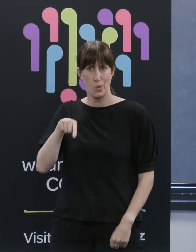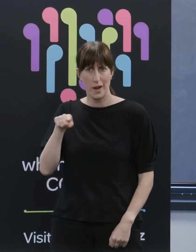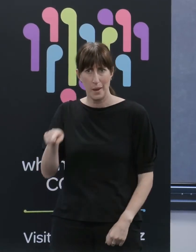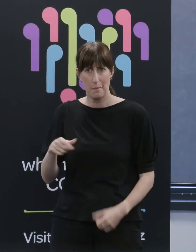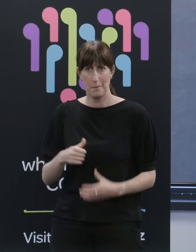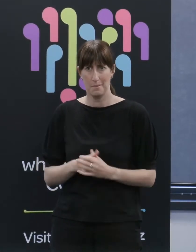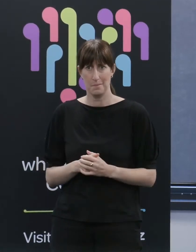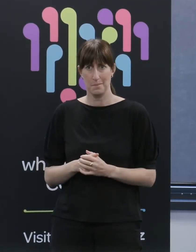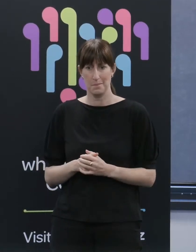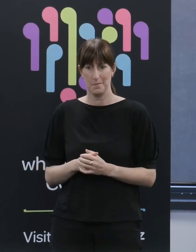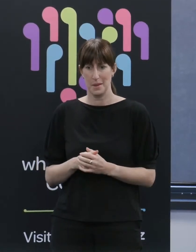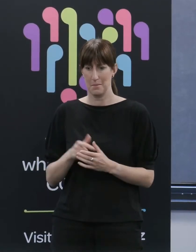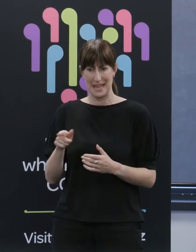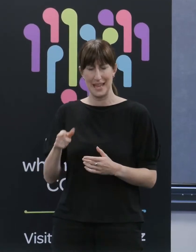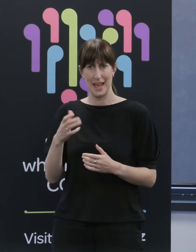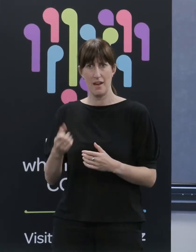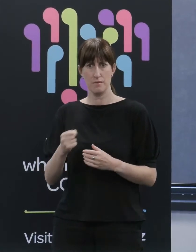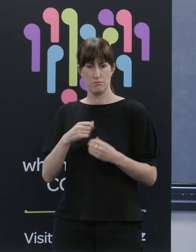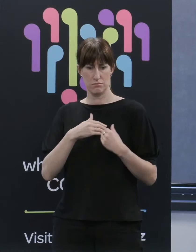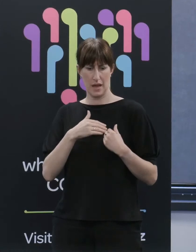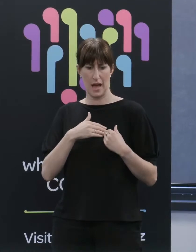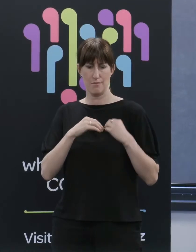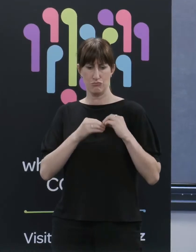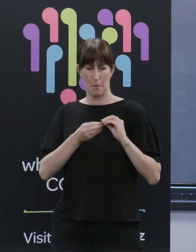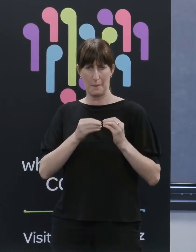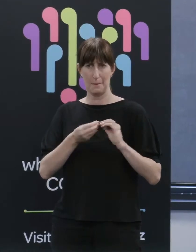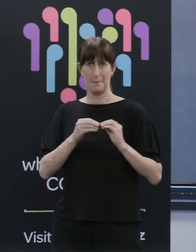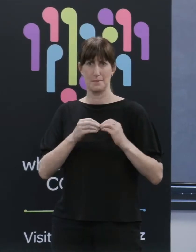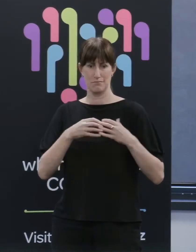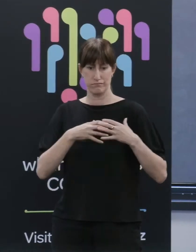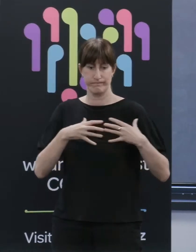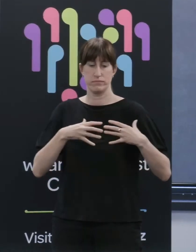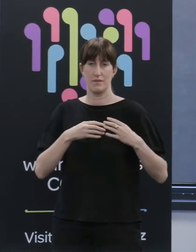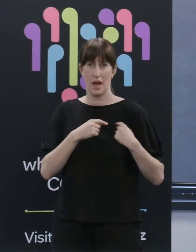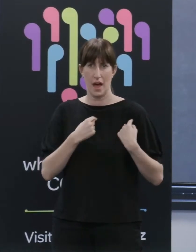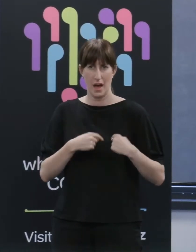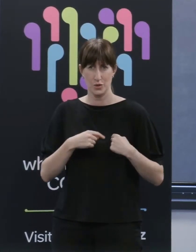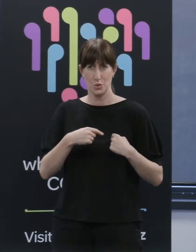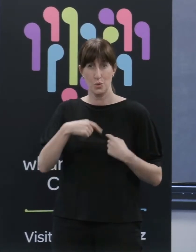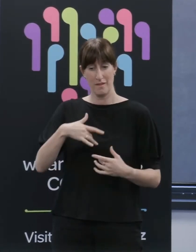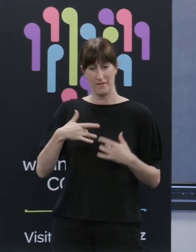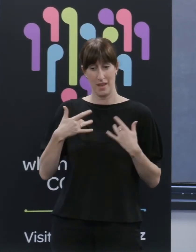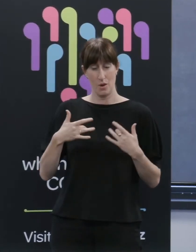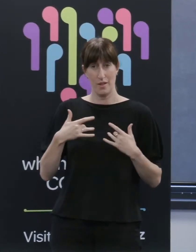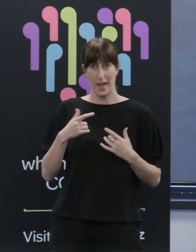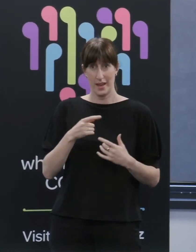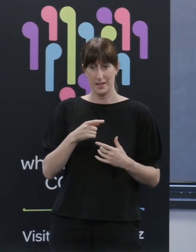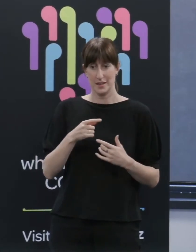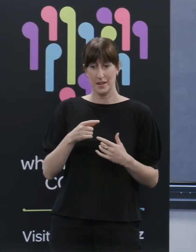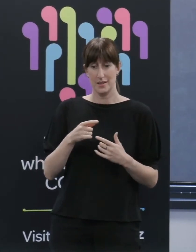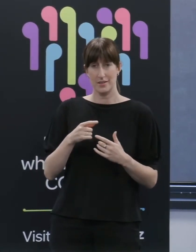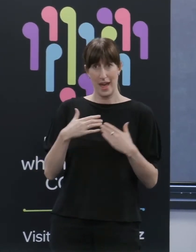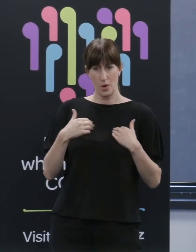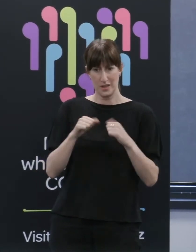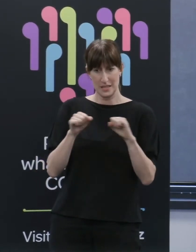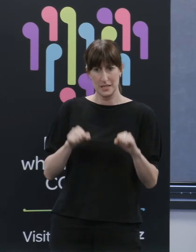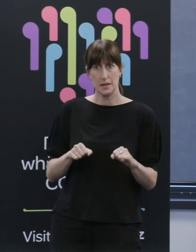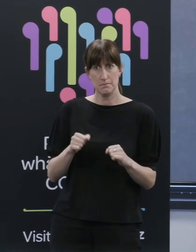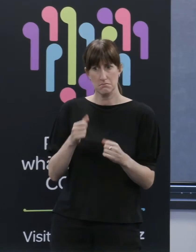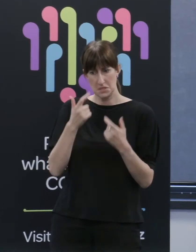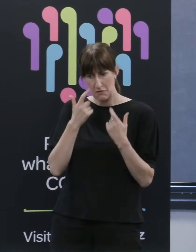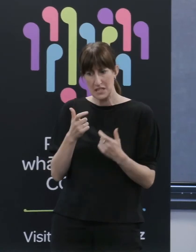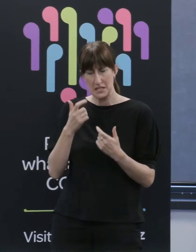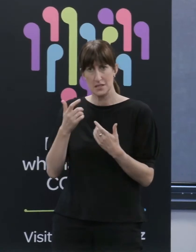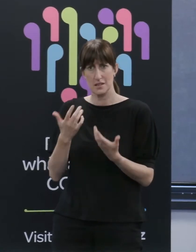system taking vaccine injuries seriously? Yes, and I read that story just before I came